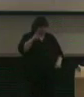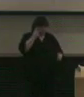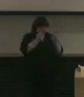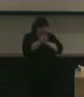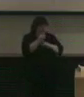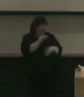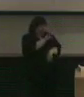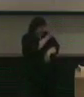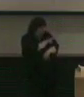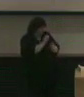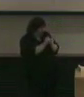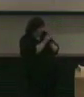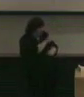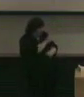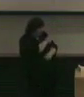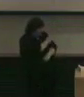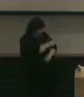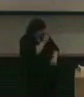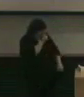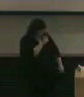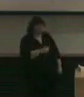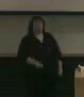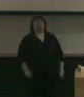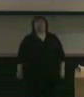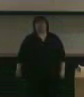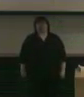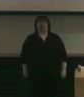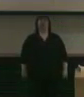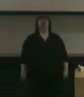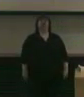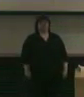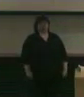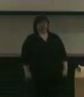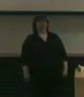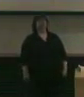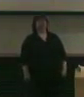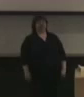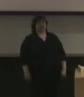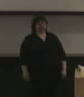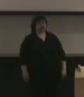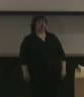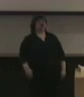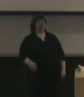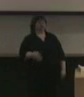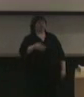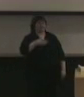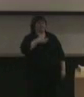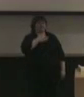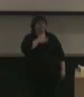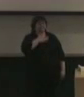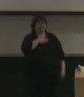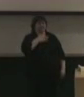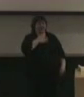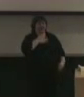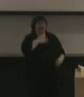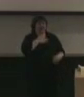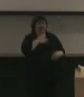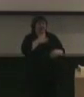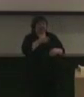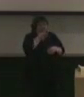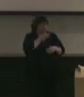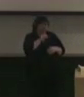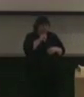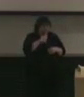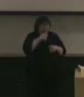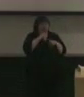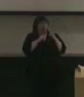clinic with our patients? Certainly. From my slight expertise, I'm not an